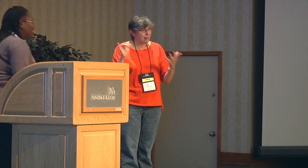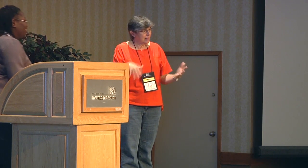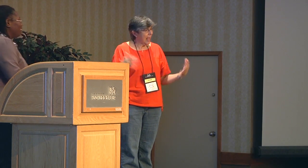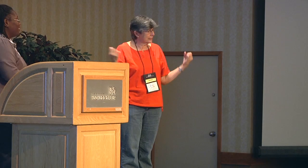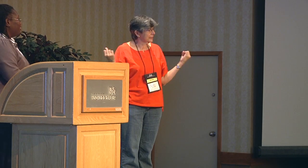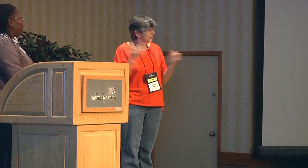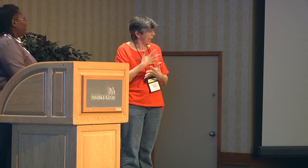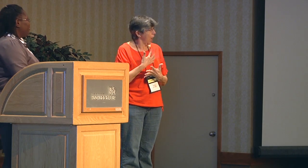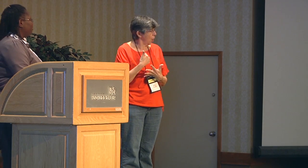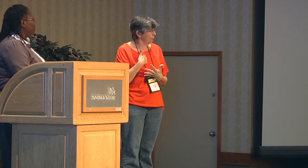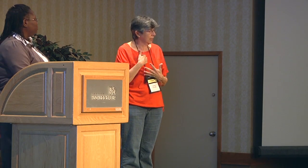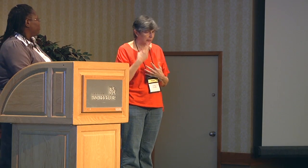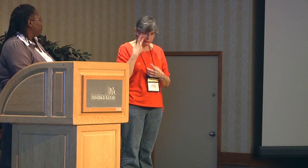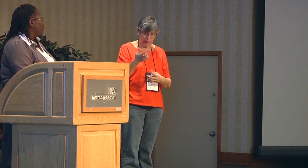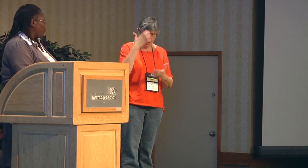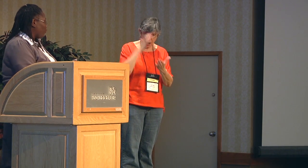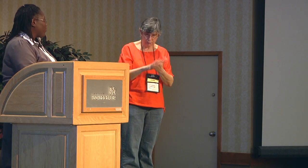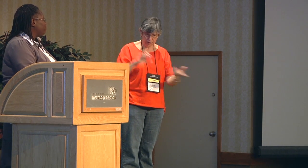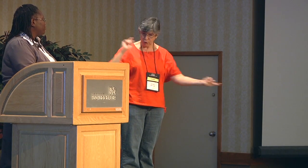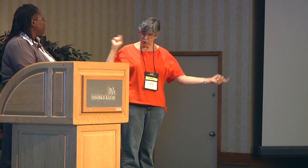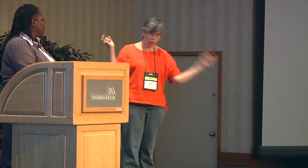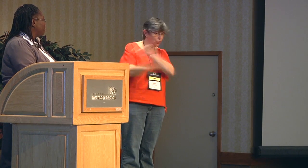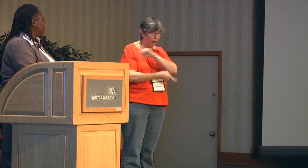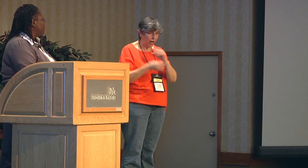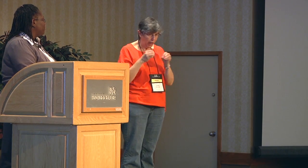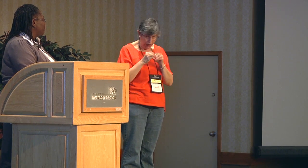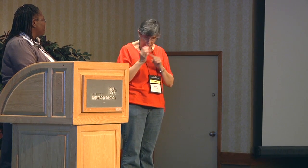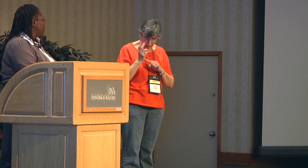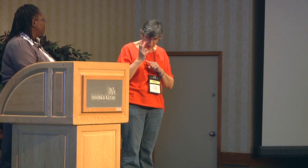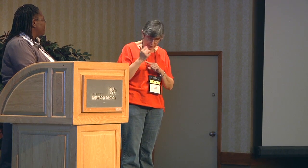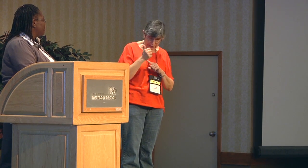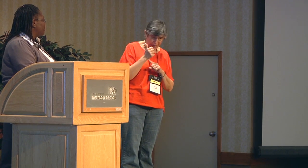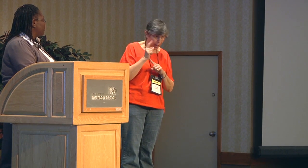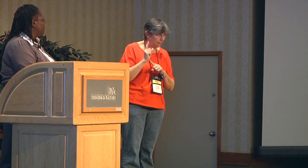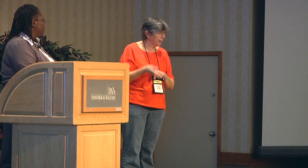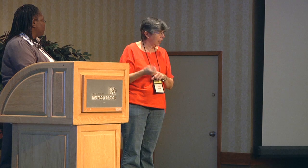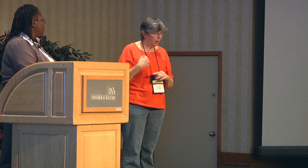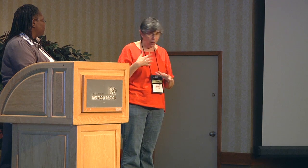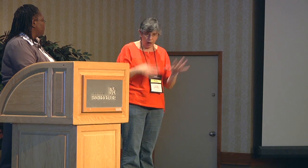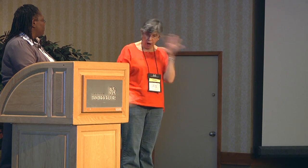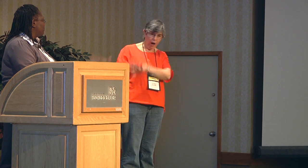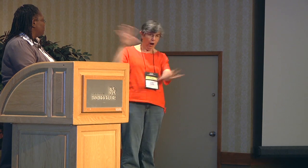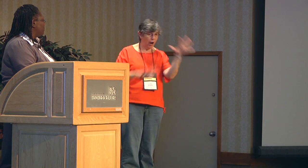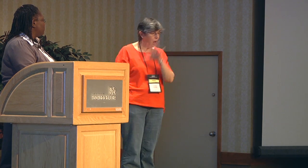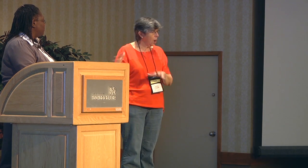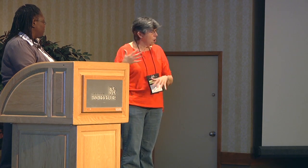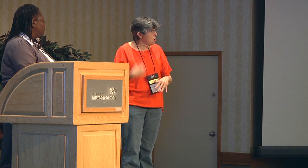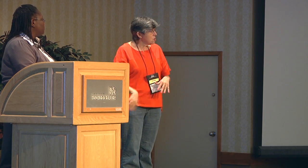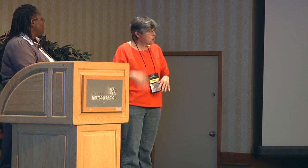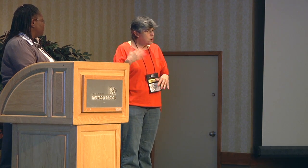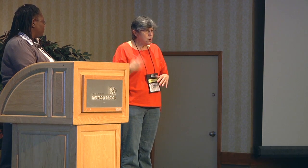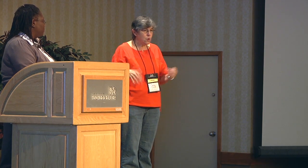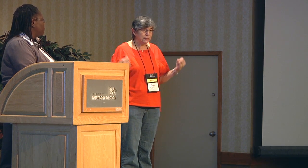0.5 is much less of a dose. So it was amazing to see the change that my husband experienced. I